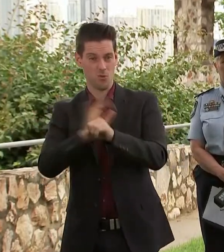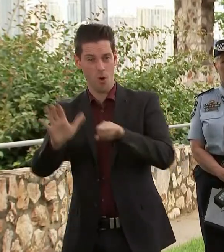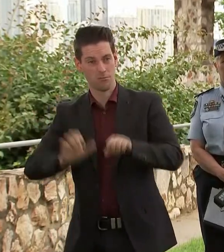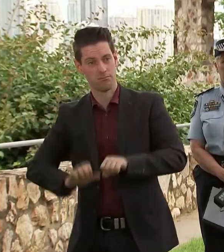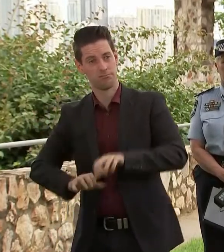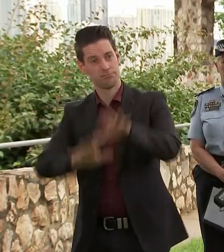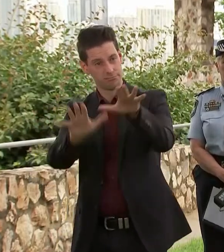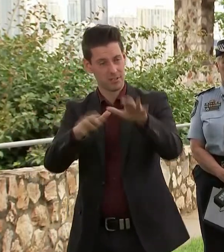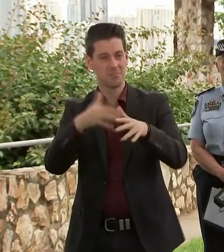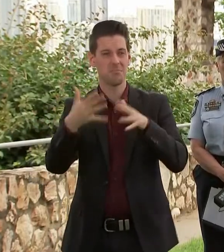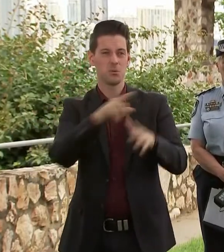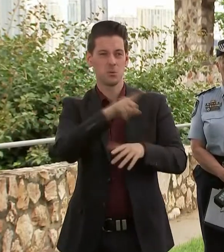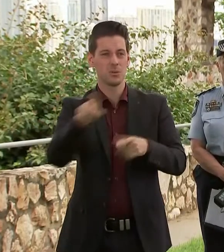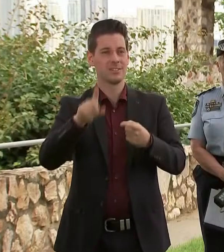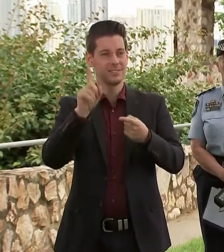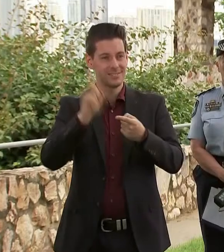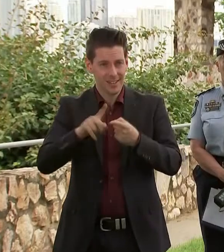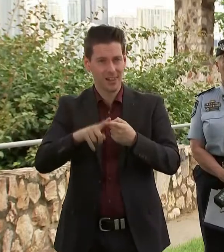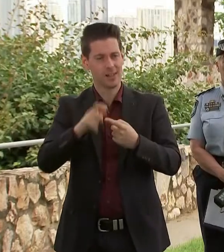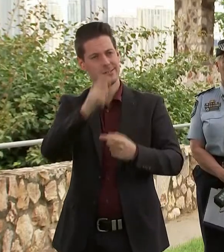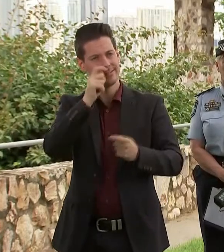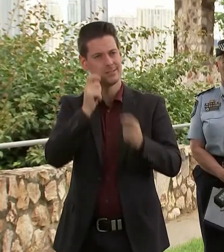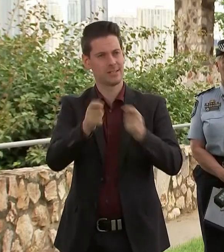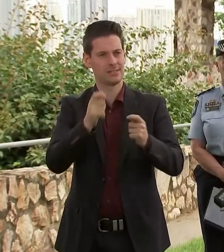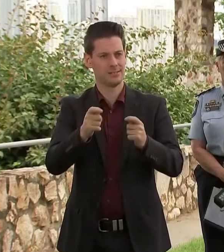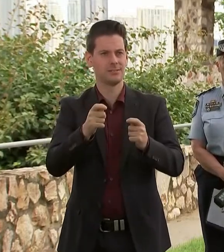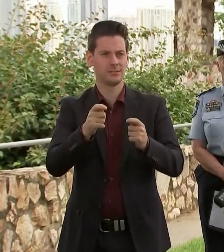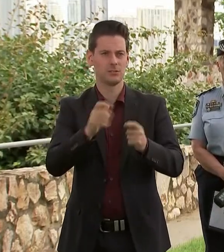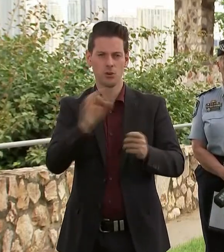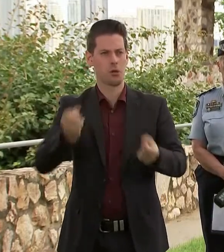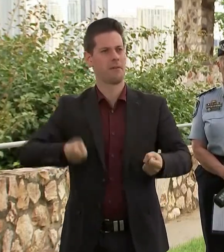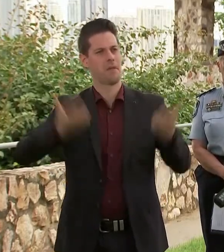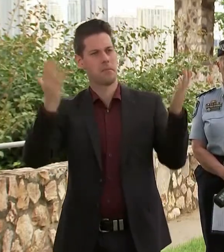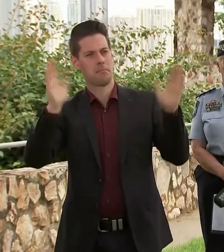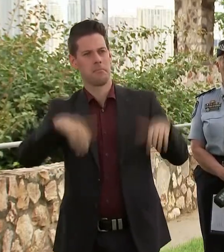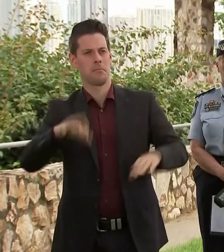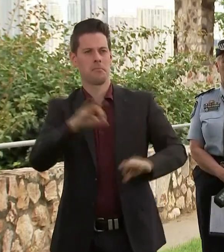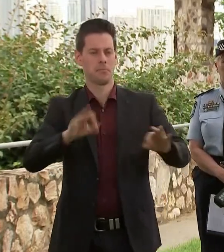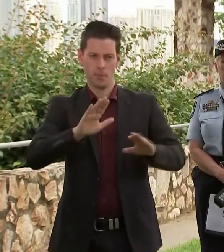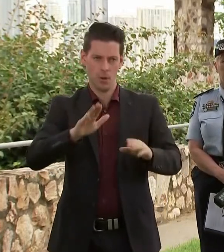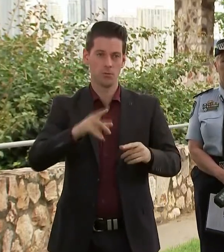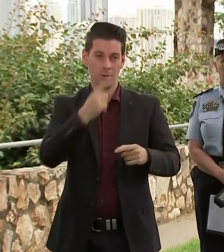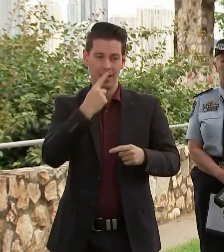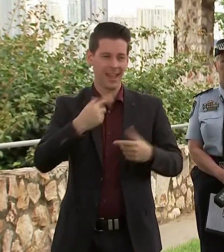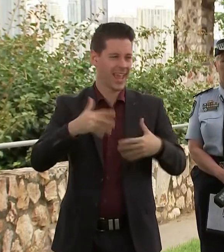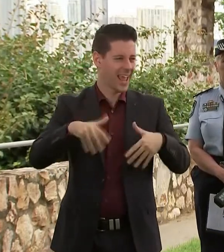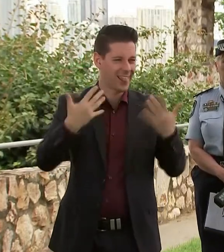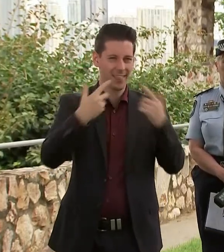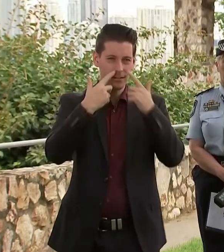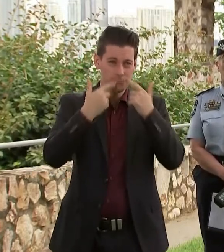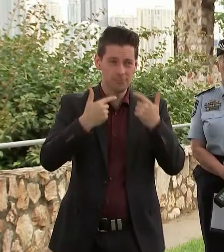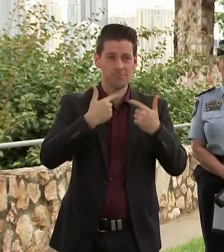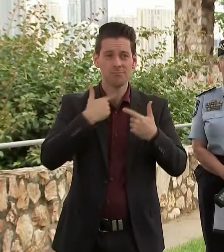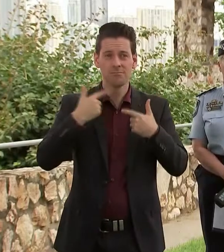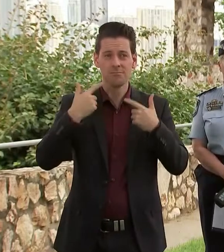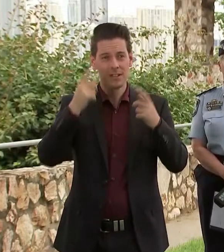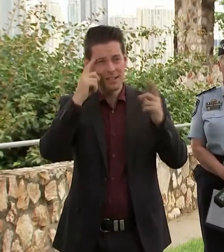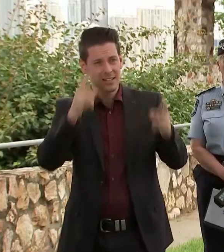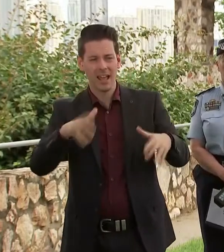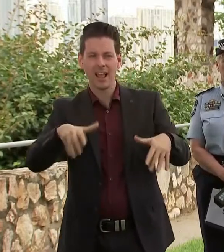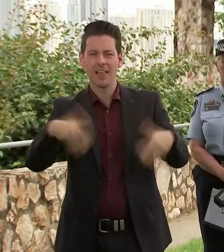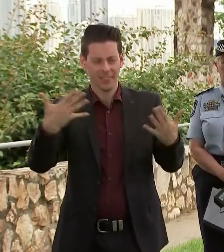pandemic that people are particularly vigilant, and so I'd remind anyone who has any symptoms at all of coronavirus